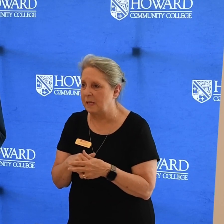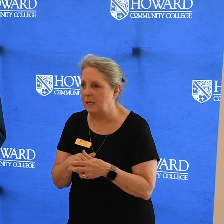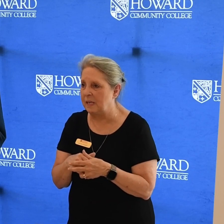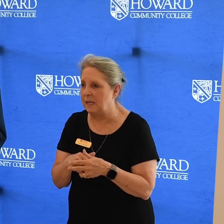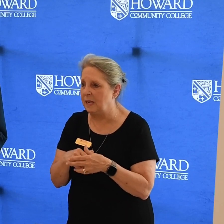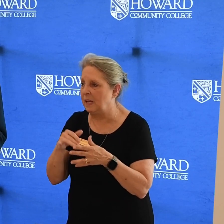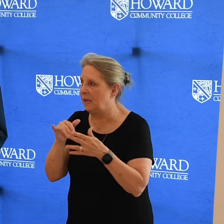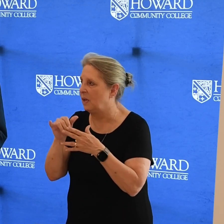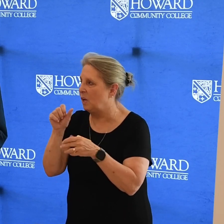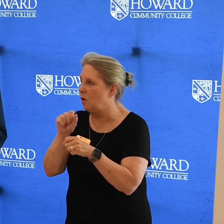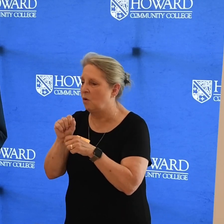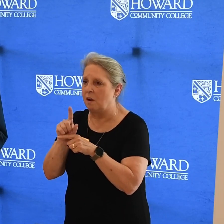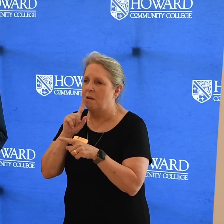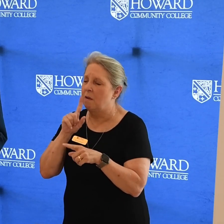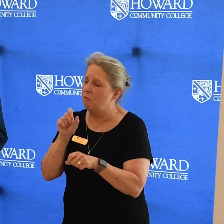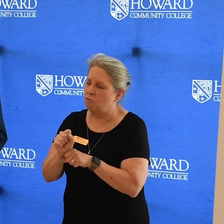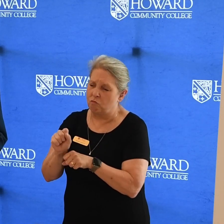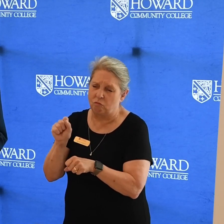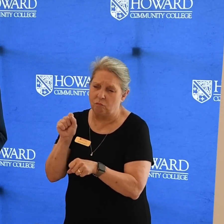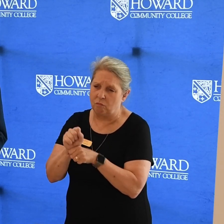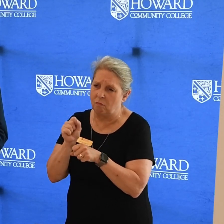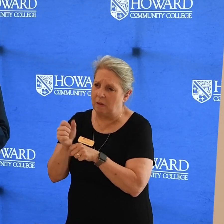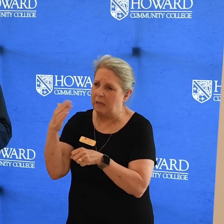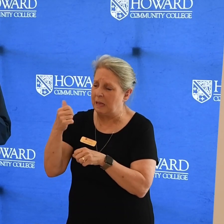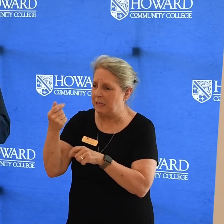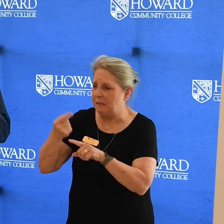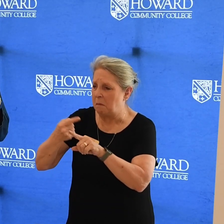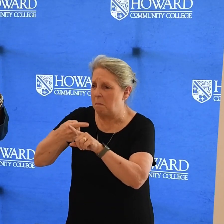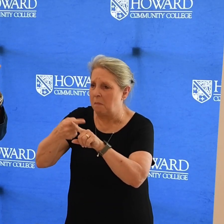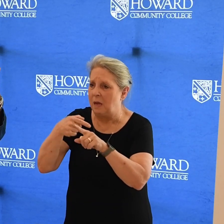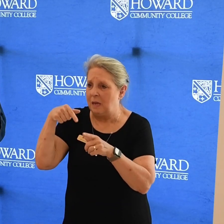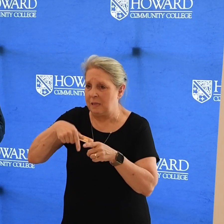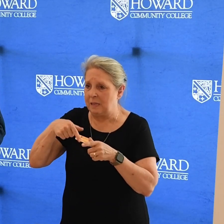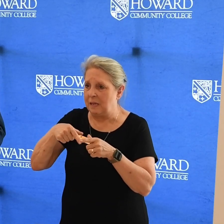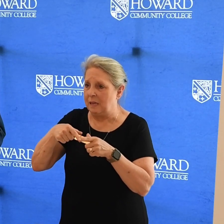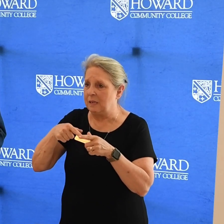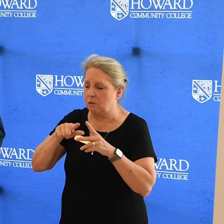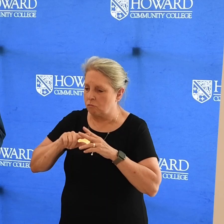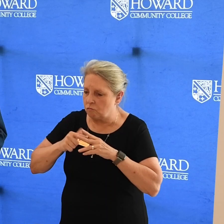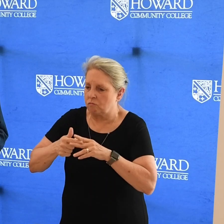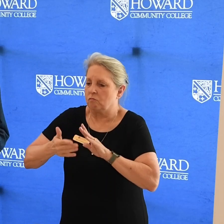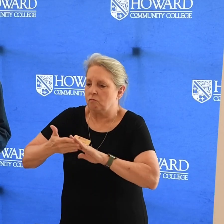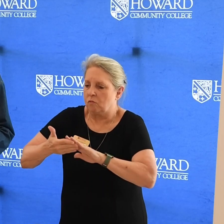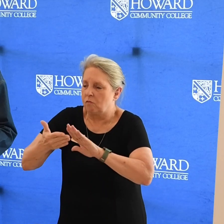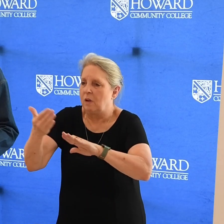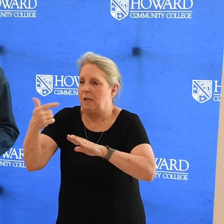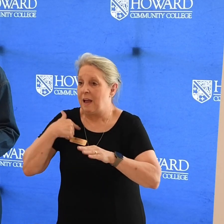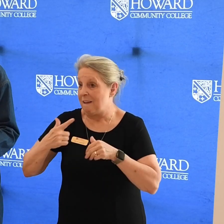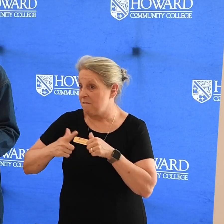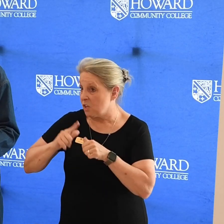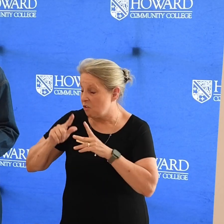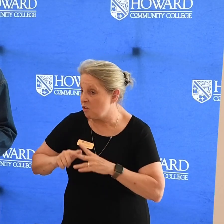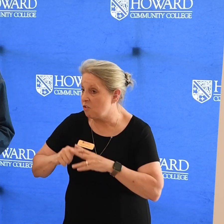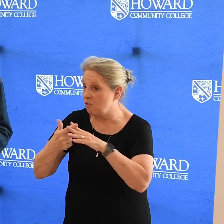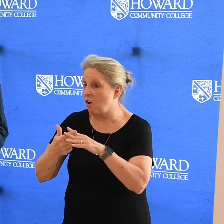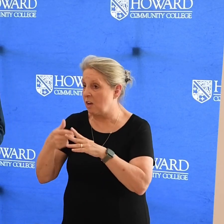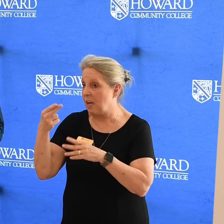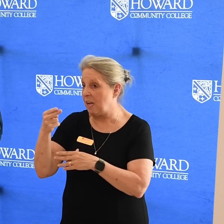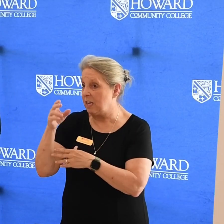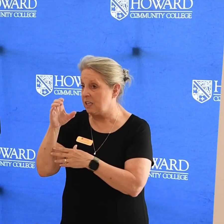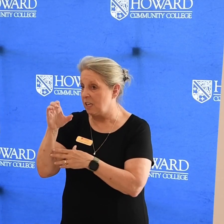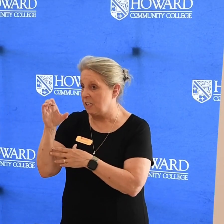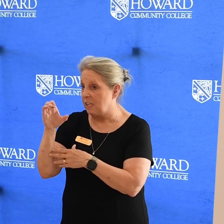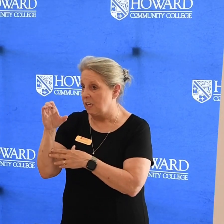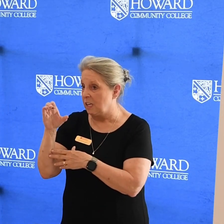They have worked incredibly hard over the past several months to get this place up and running. When I first started at